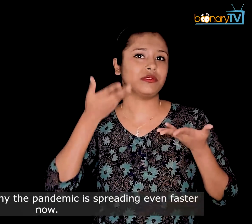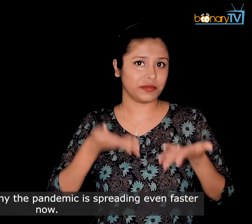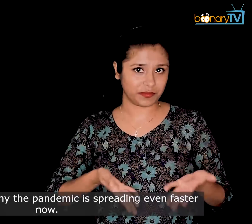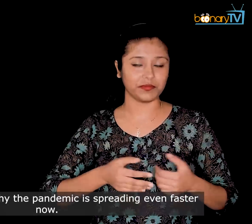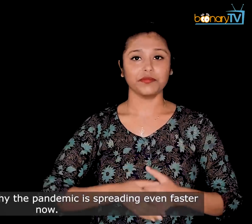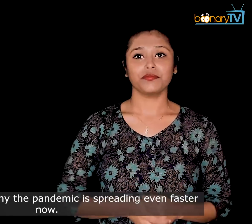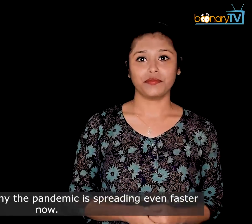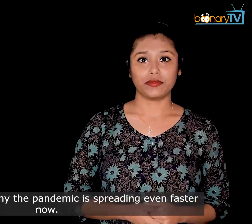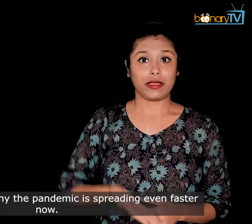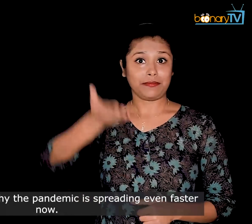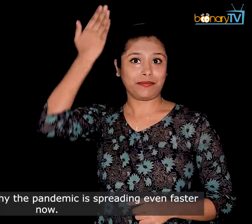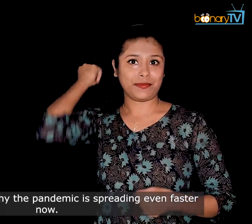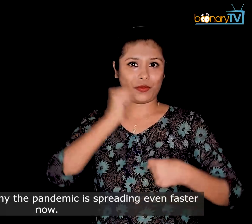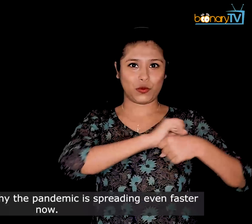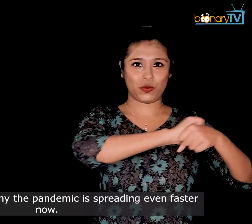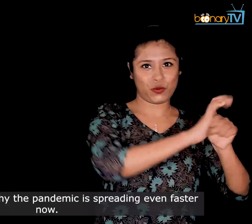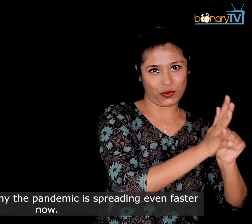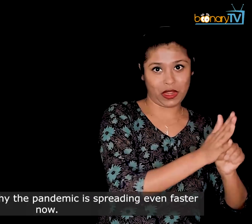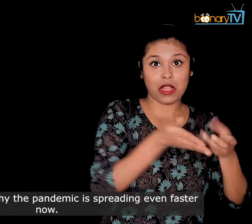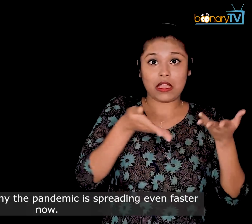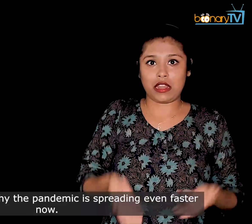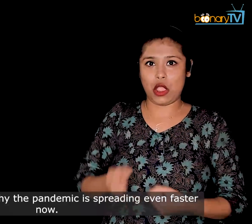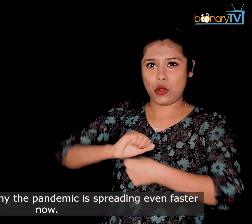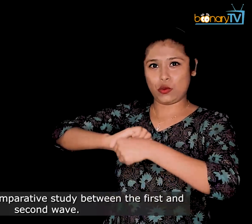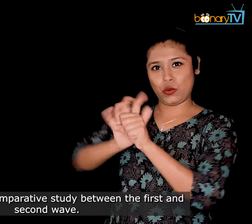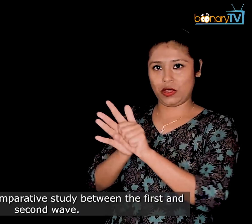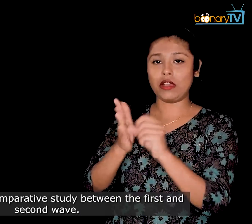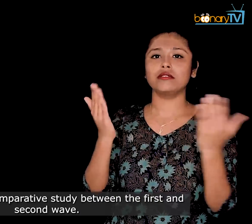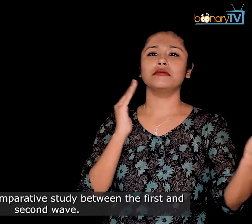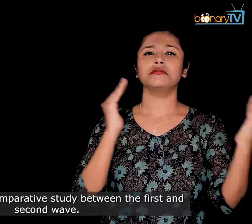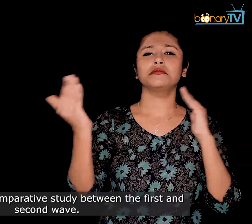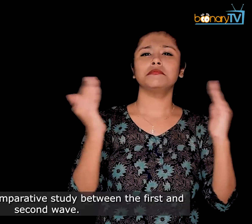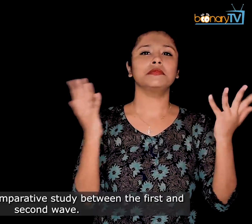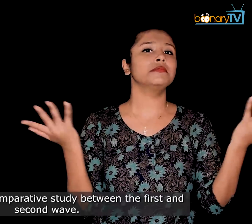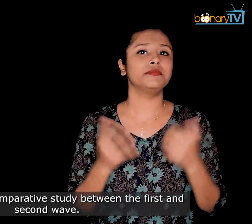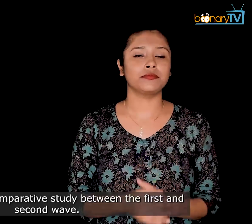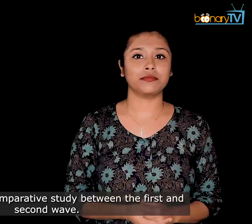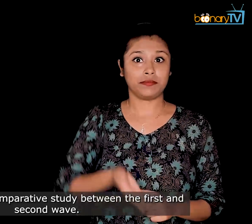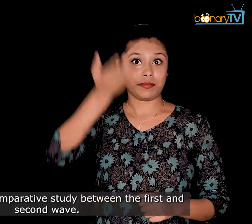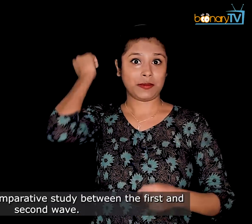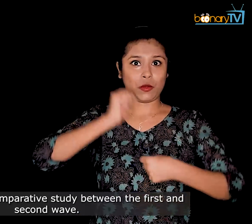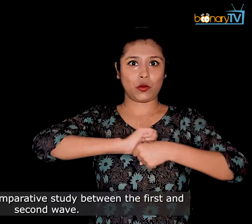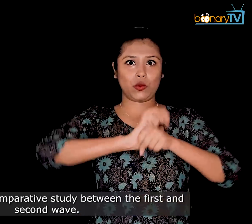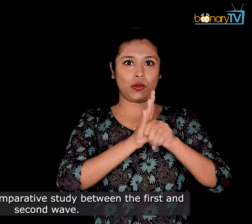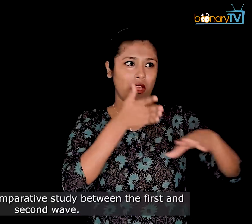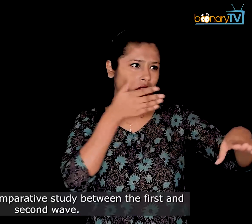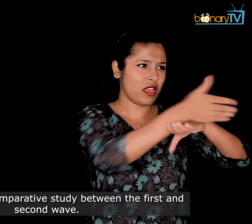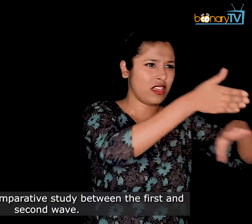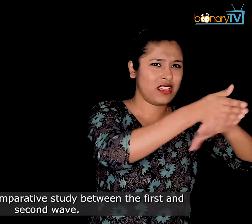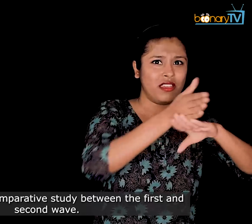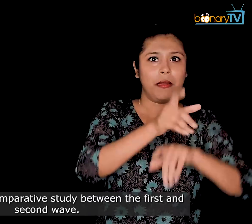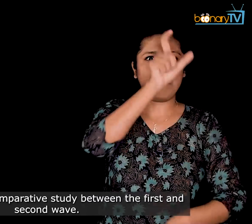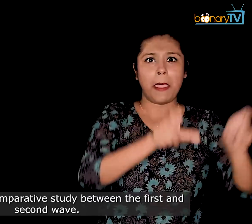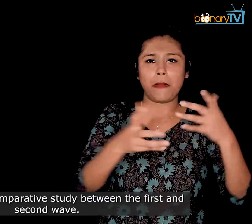is spreading even faster now so let's make a comparative study between the first and second wave